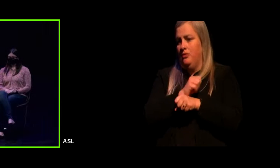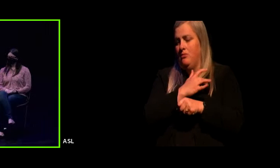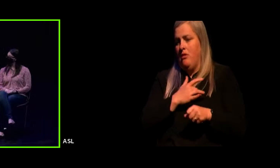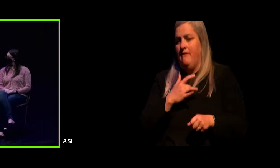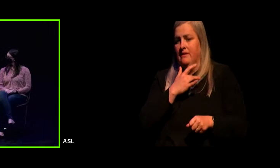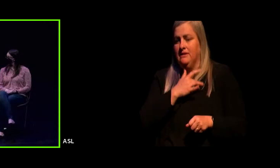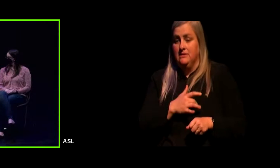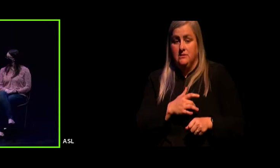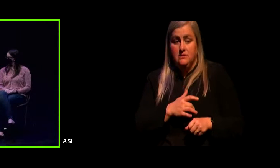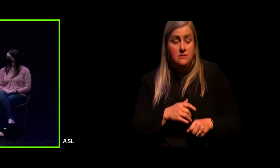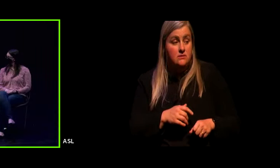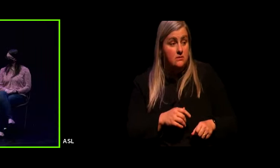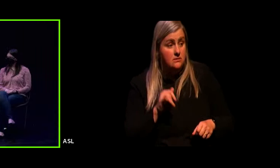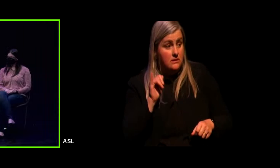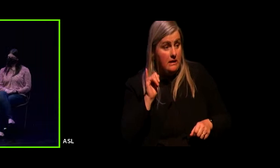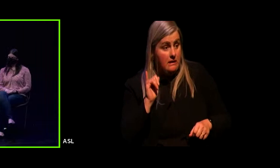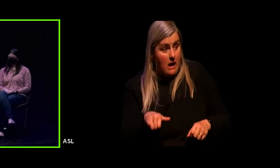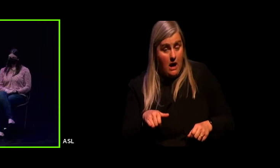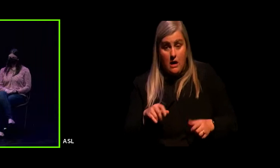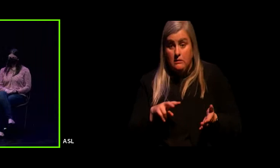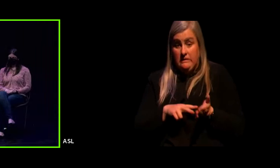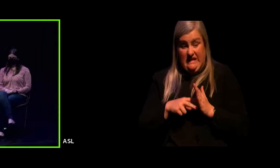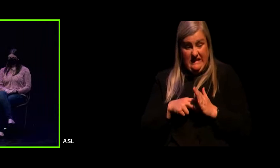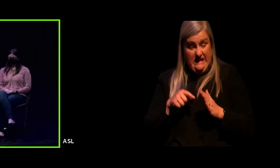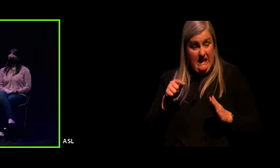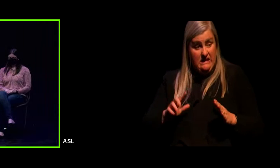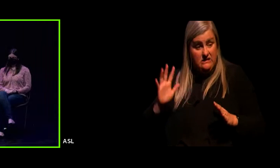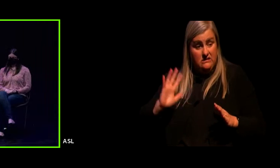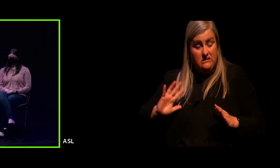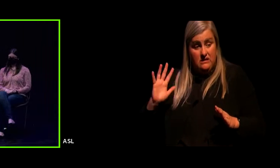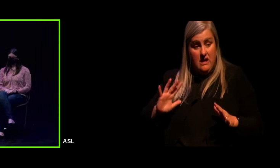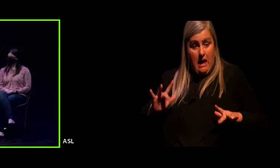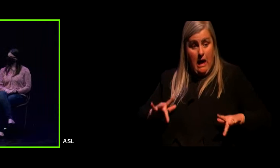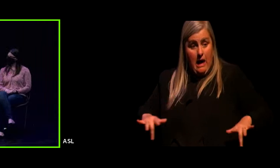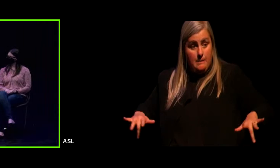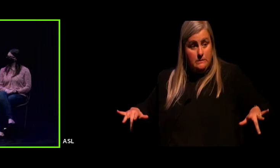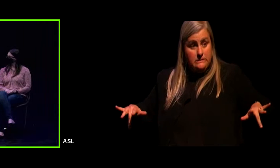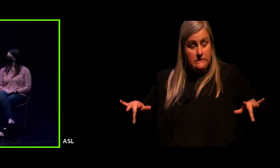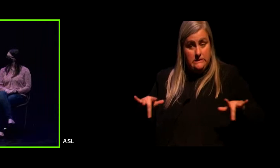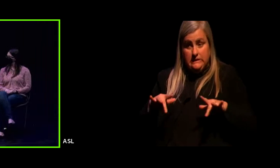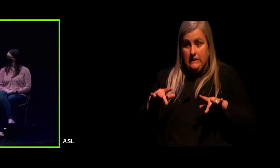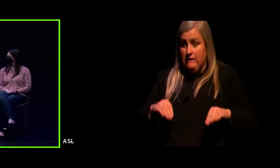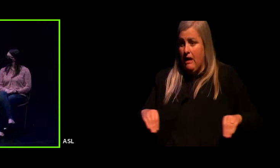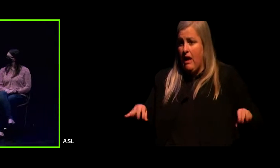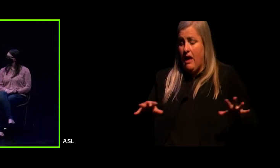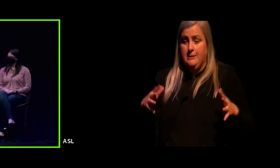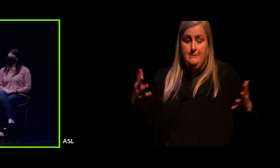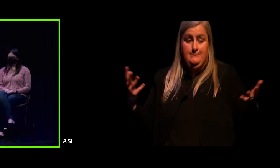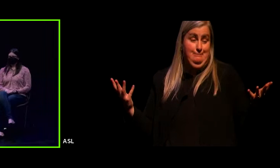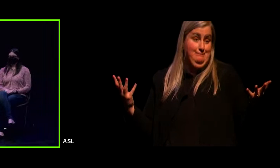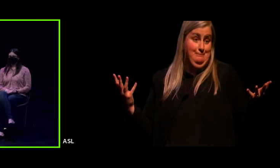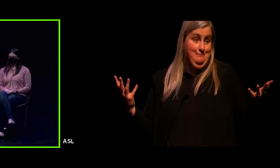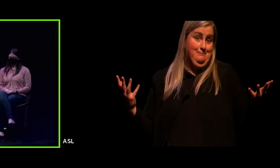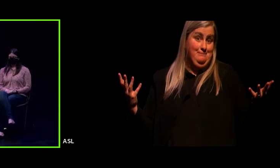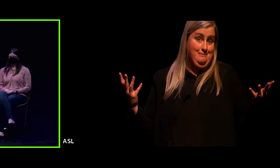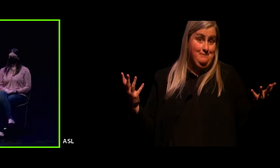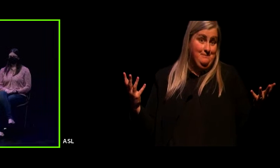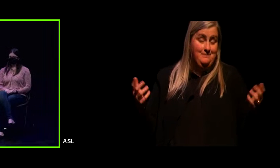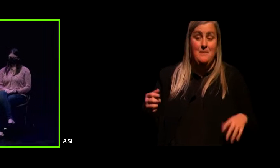this was not an empty land, I don't know what will. So yes, there is power in the archaeology and power